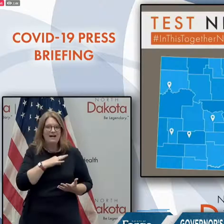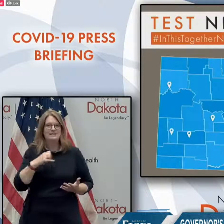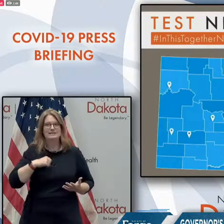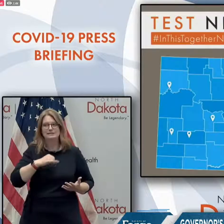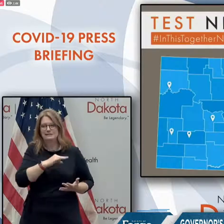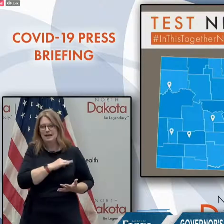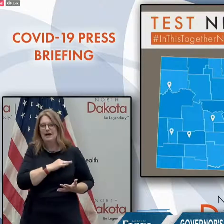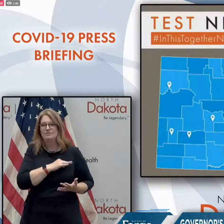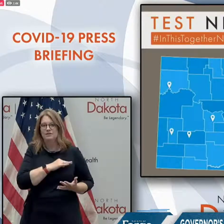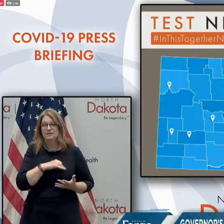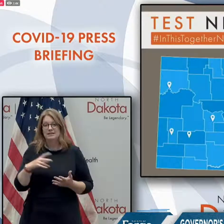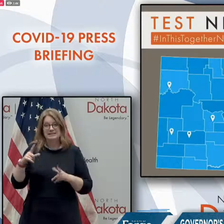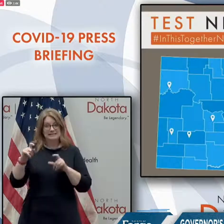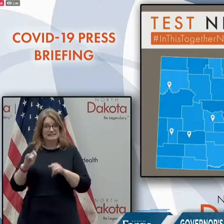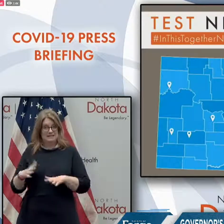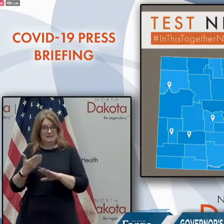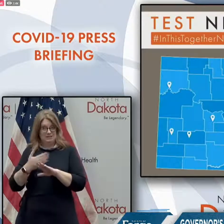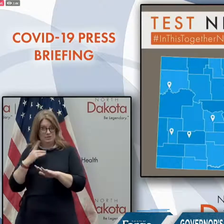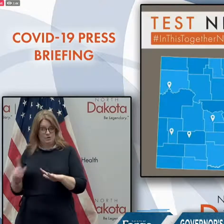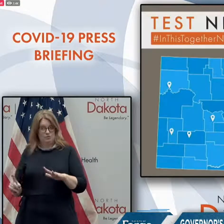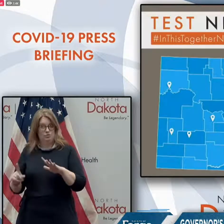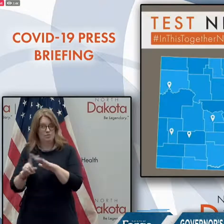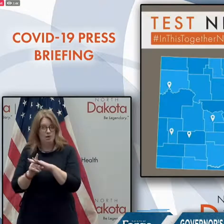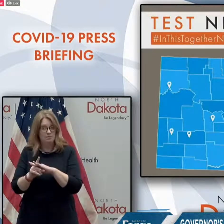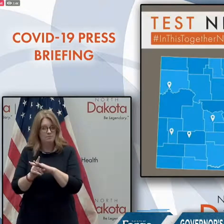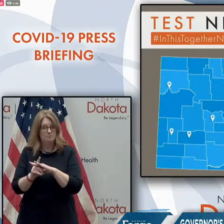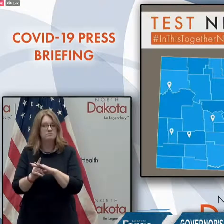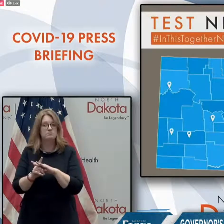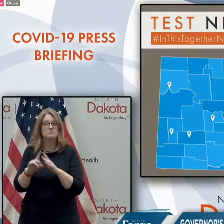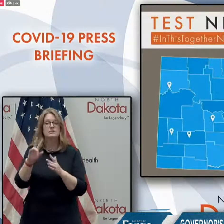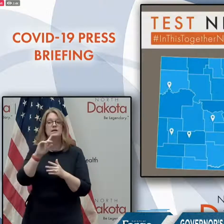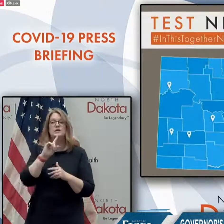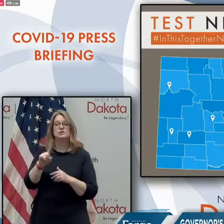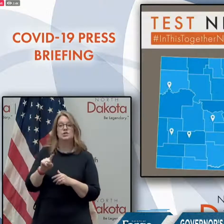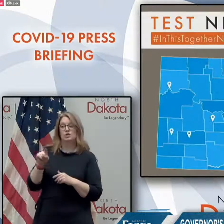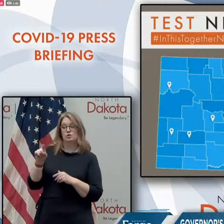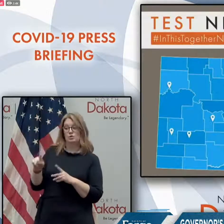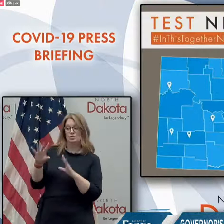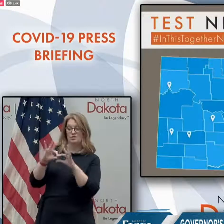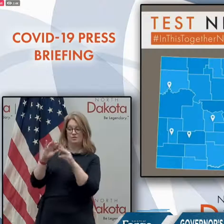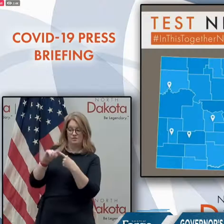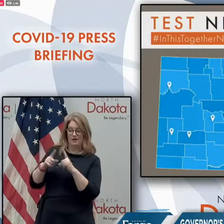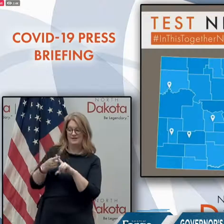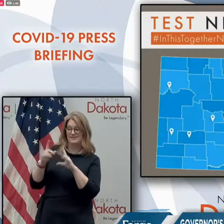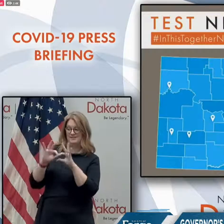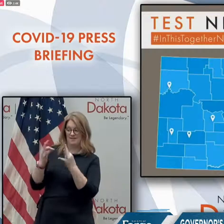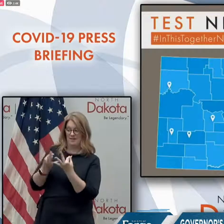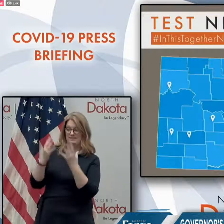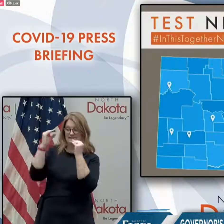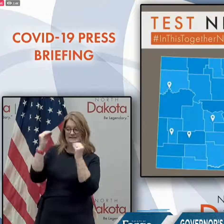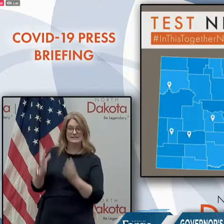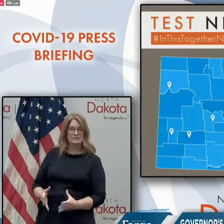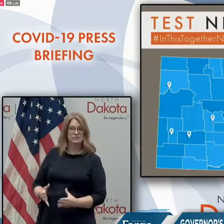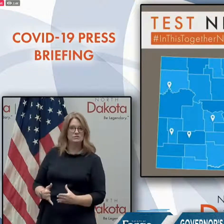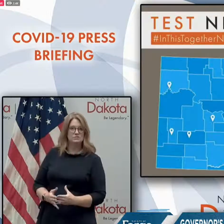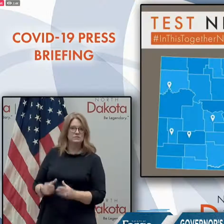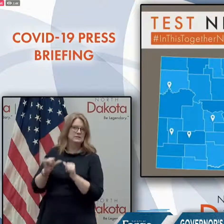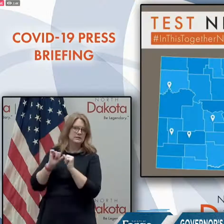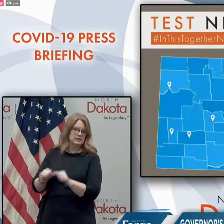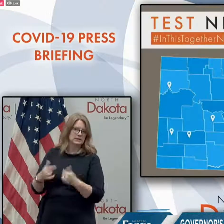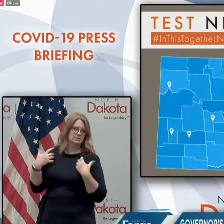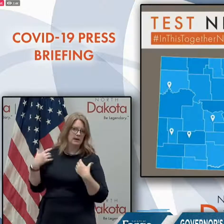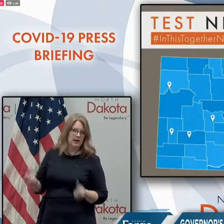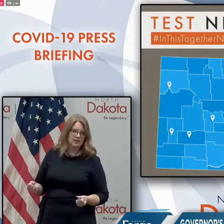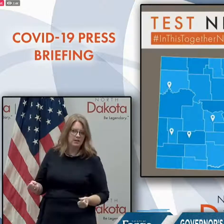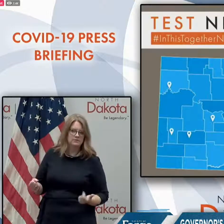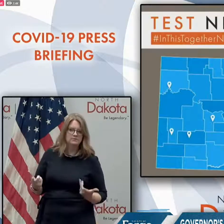before you return to campus will not only help ensure you as students, but your friends, families, and teachers remain healthy as you start the year. So to find